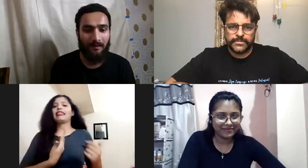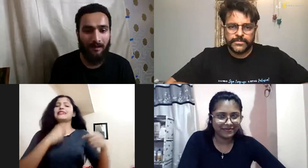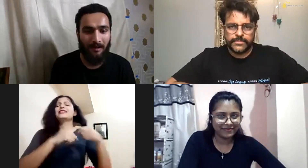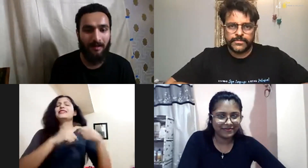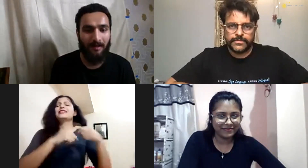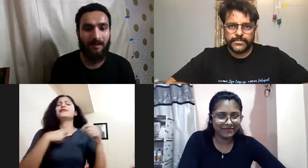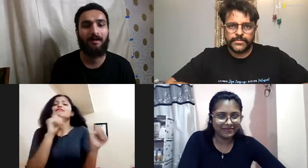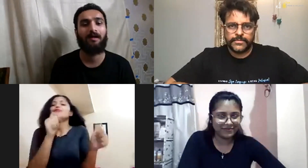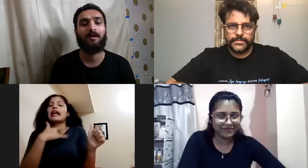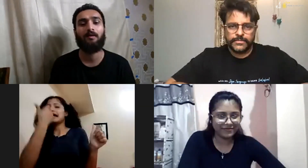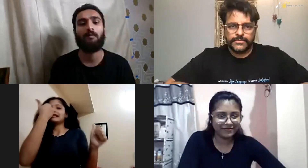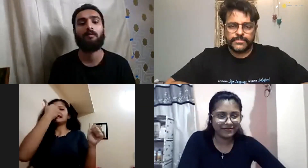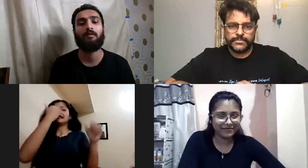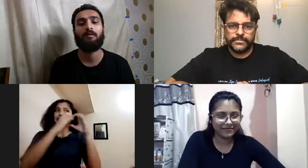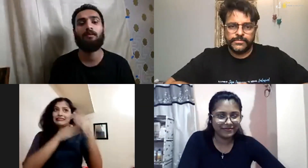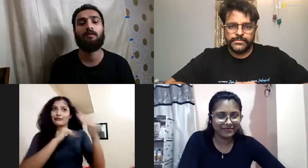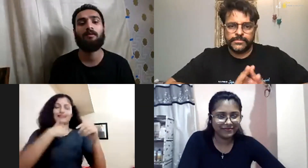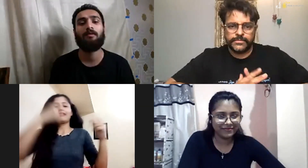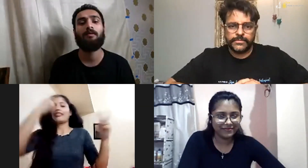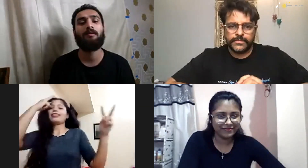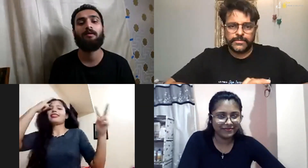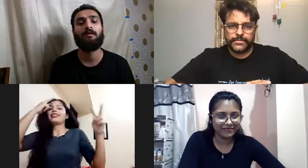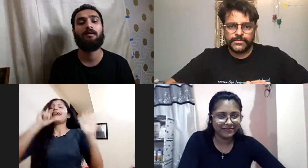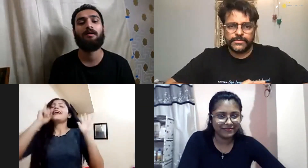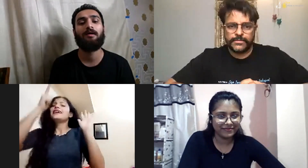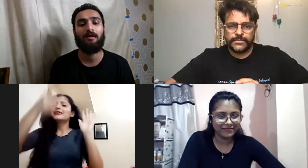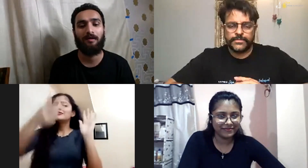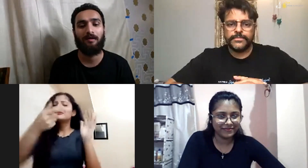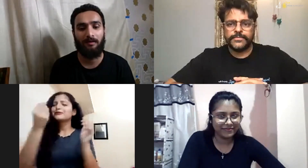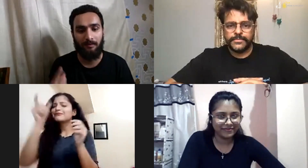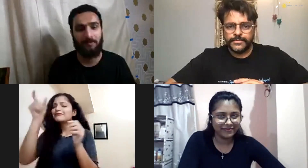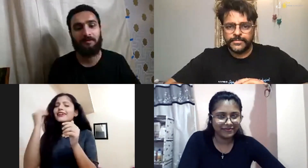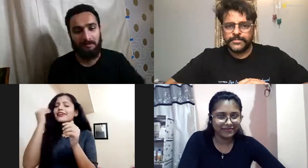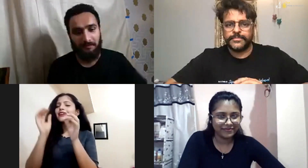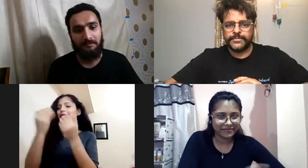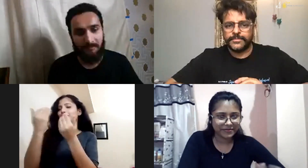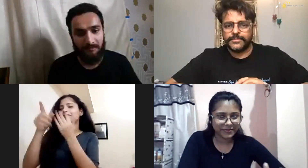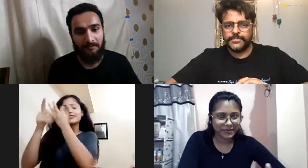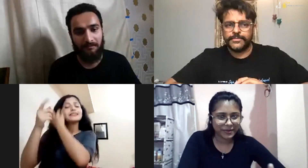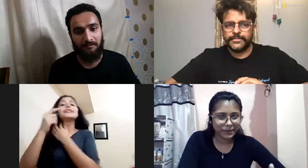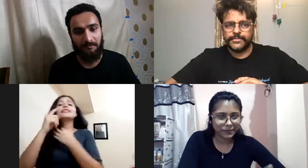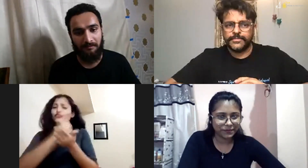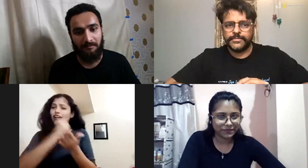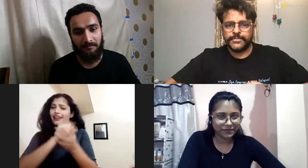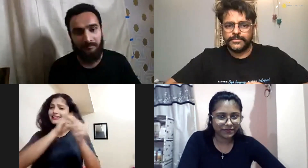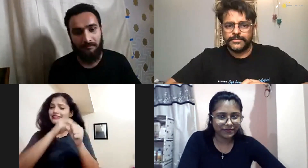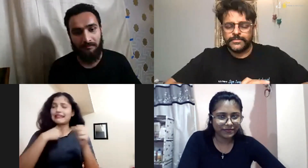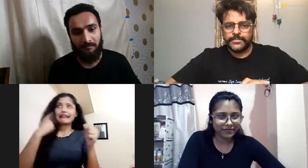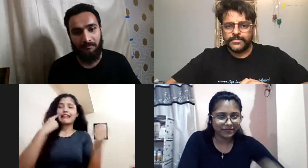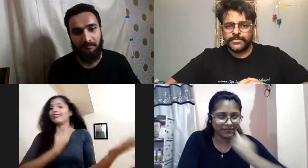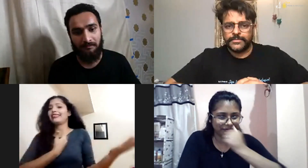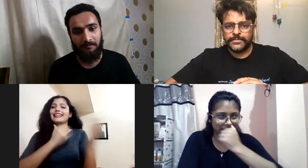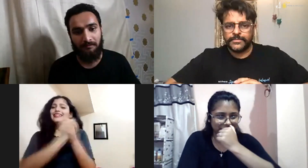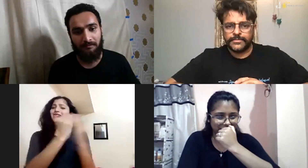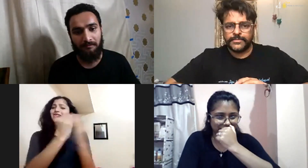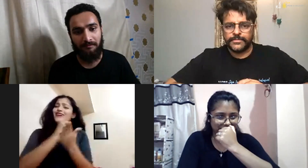to do that, and maybe I was a bit hesitant because I was shy that if I'll be able to communicate with people or not. Some hearing people, they